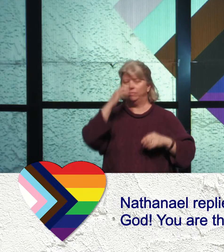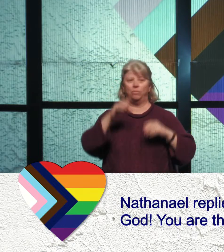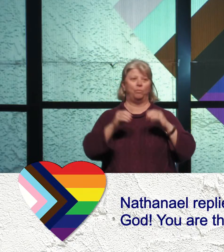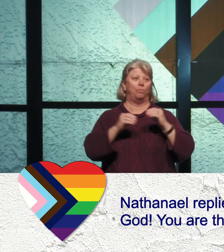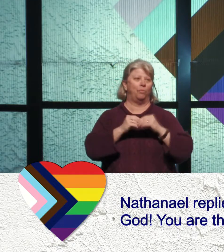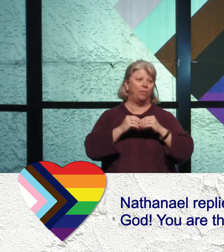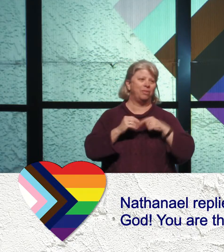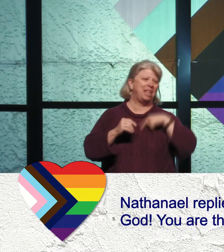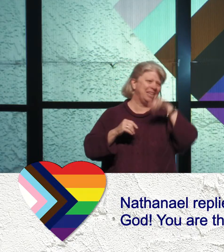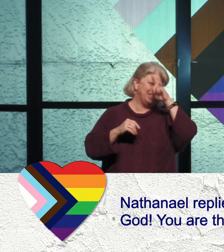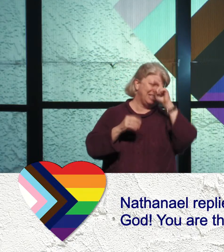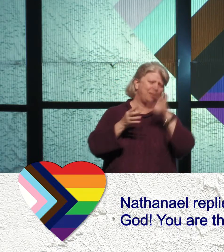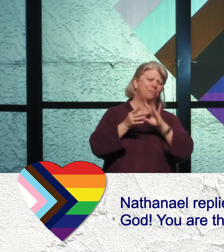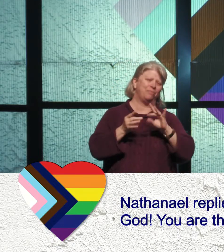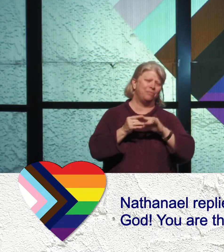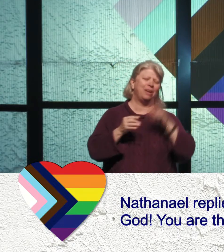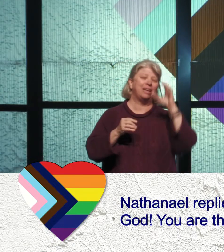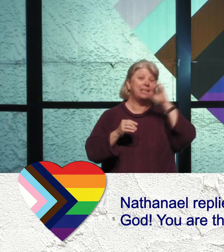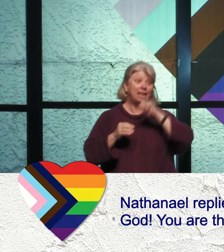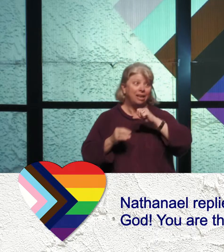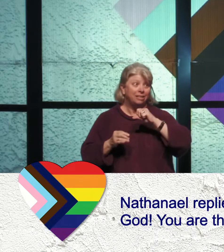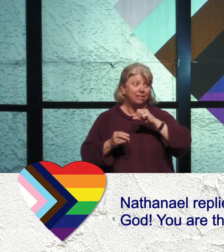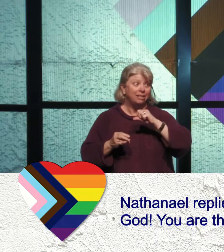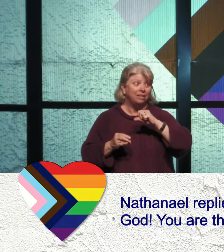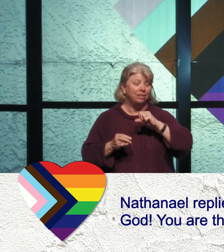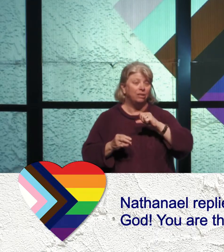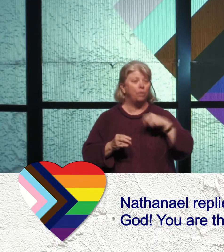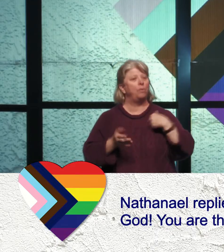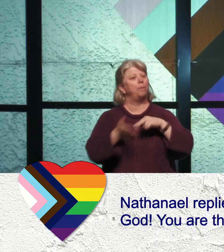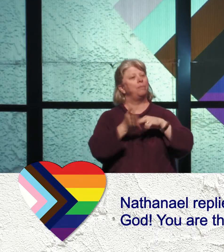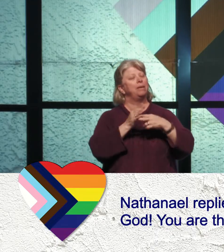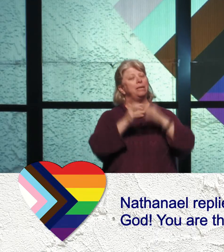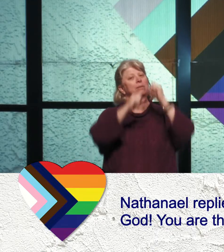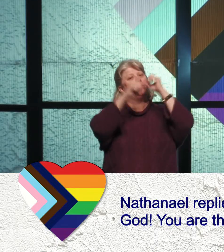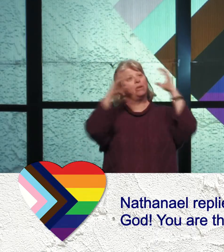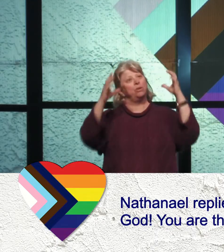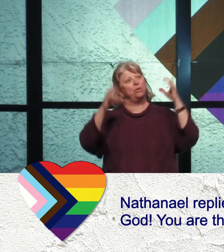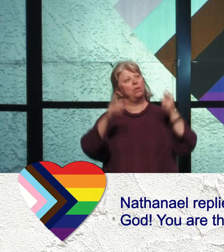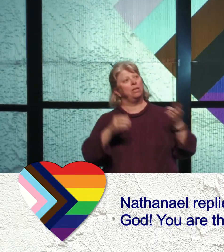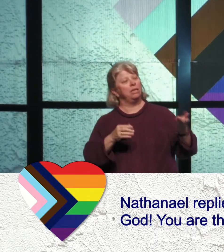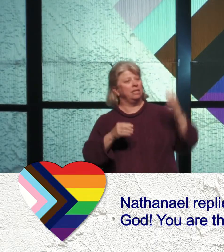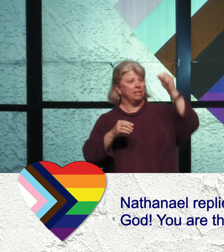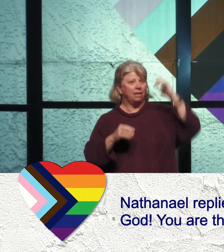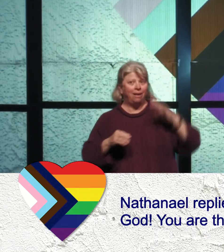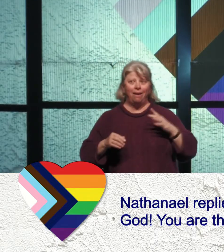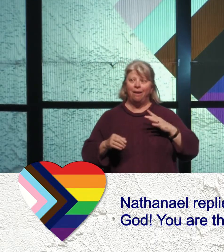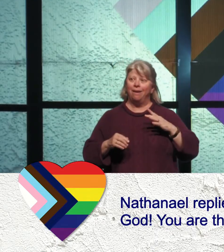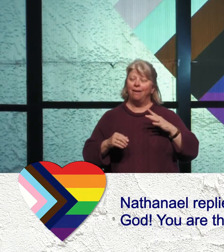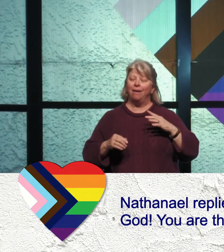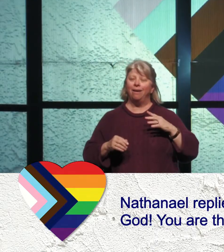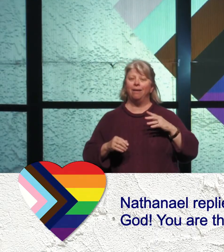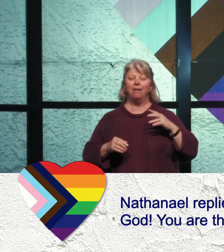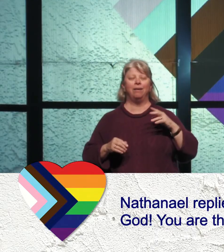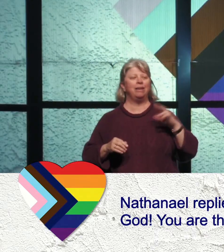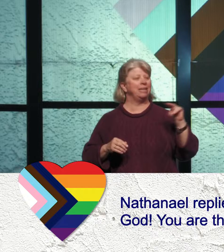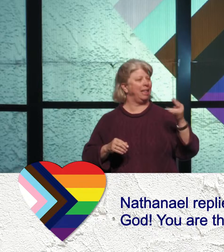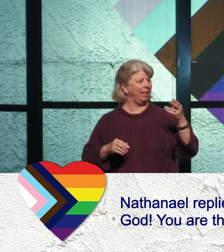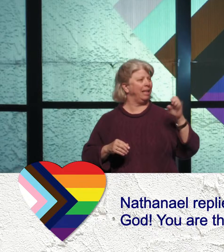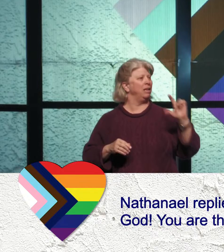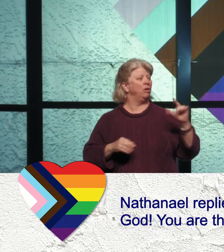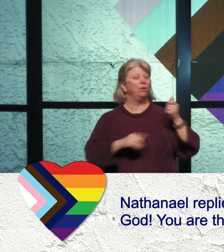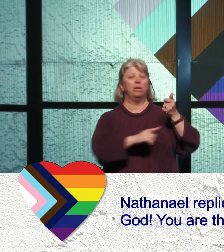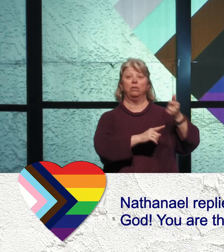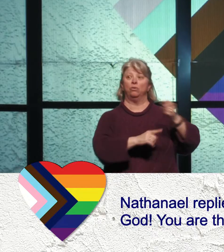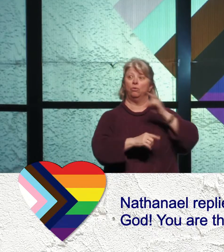jaded, cynical take, but my guess would be we're meant to picture this guy, Nathanael, who is